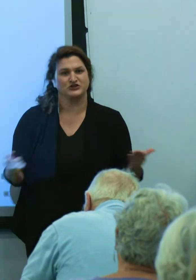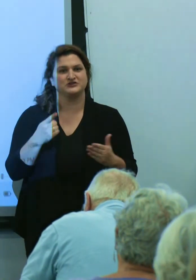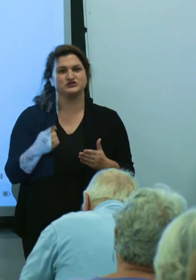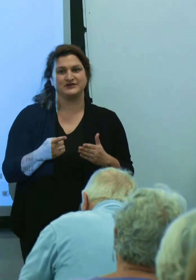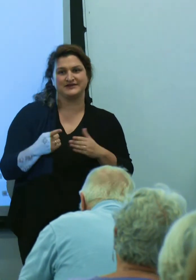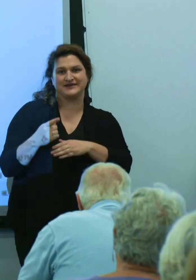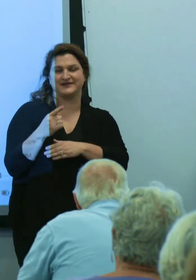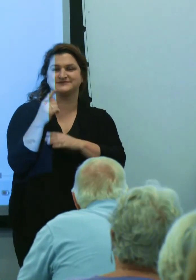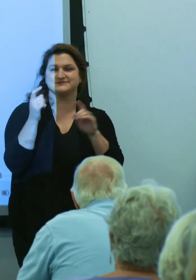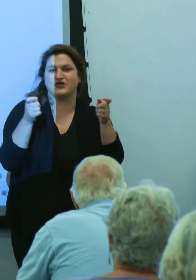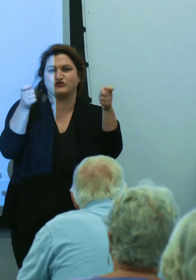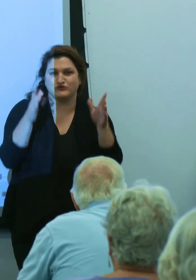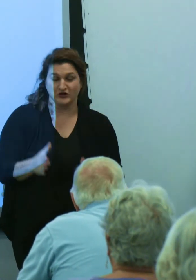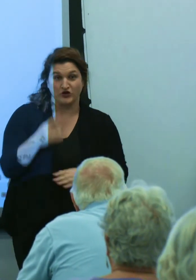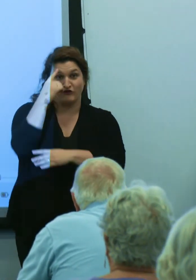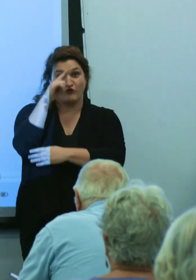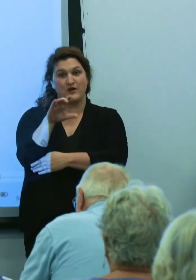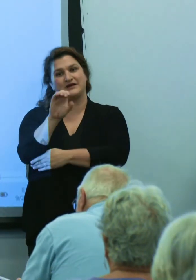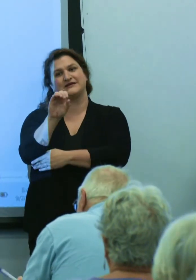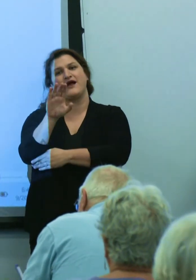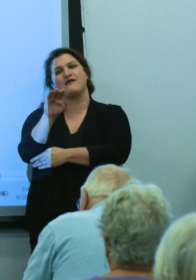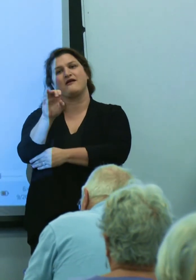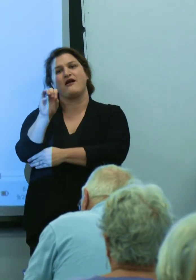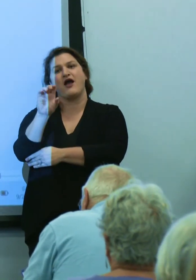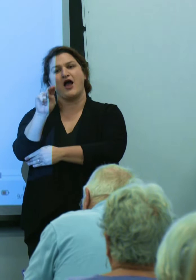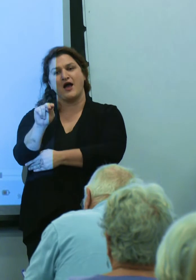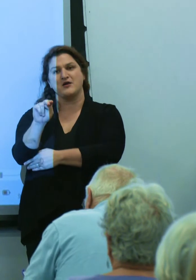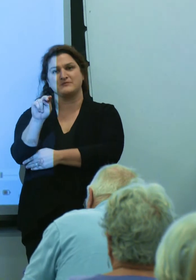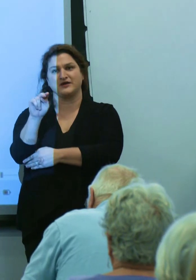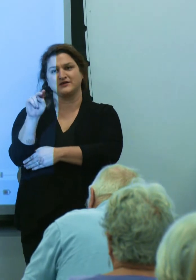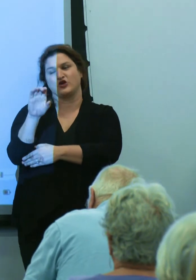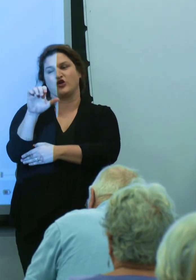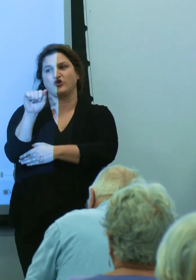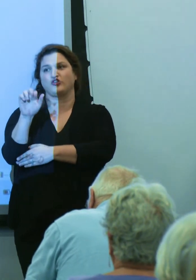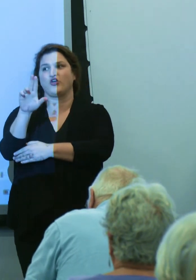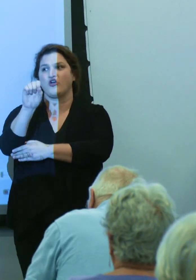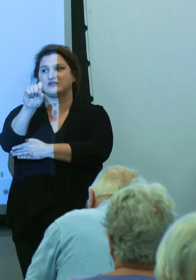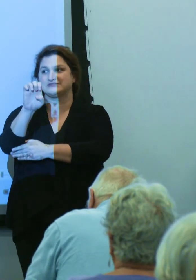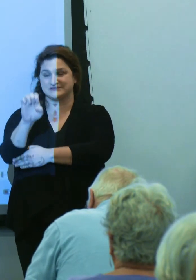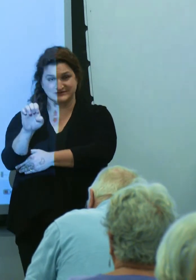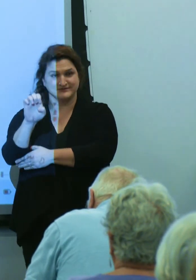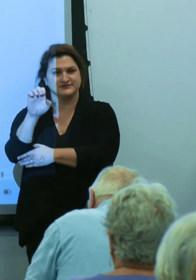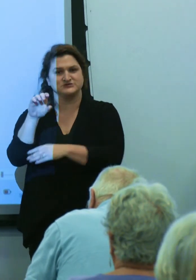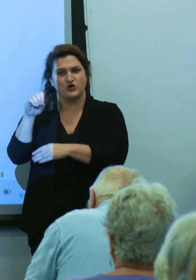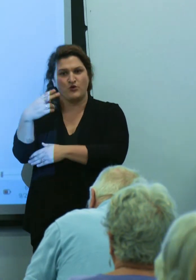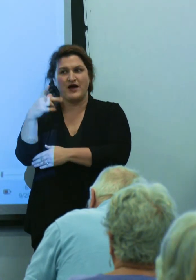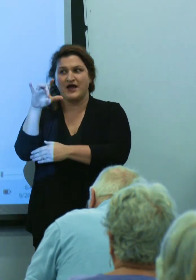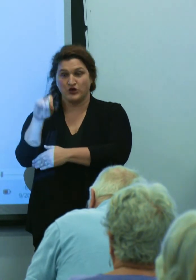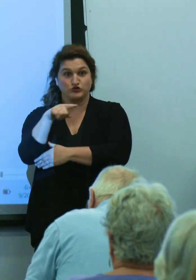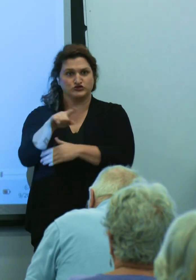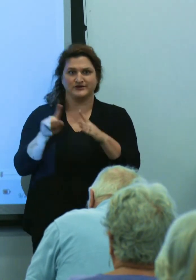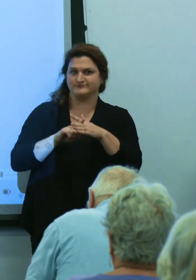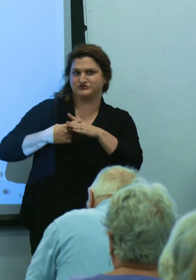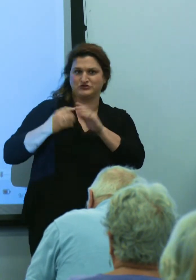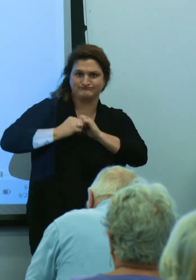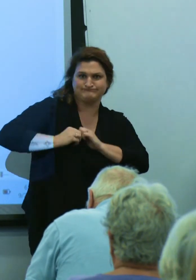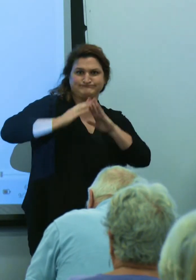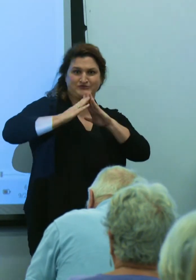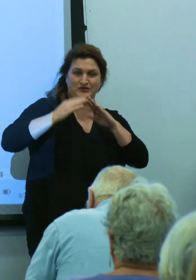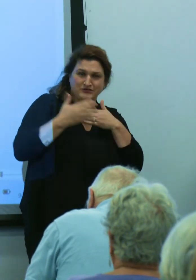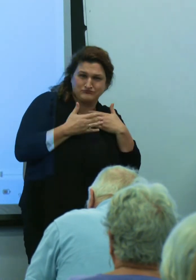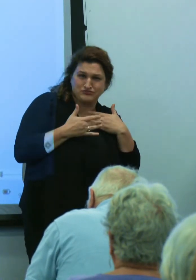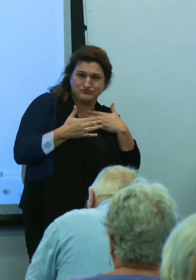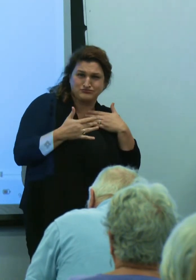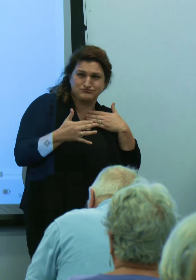Ohio. She has coordinated the Fair Districts Fair Election Coalition. She's been there from the beginning, all through